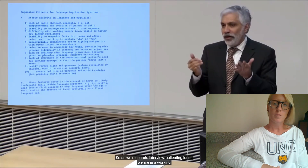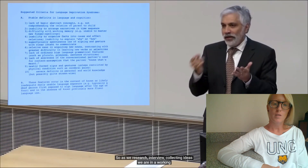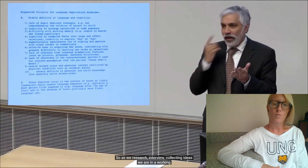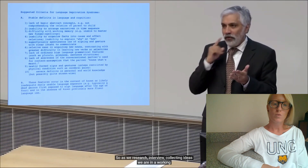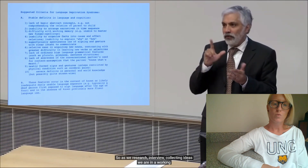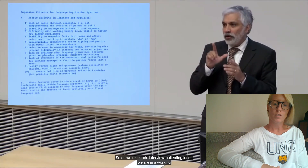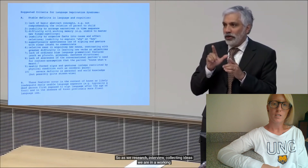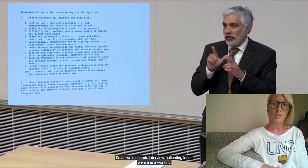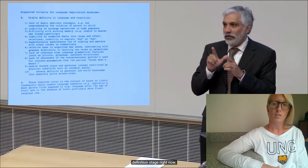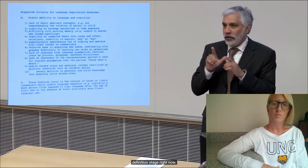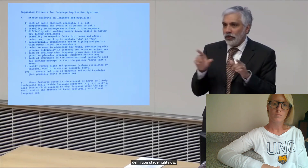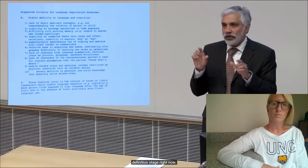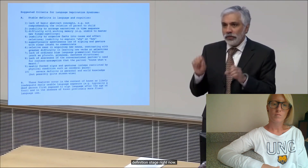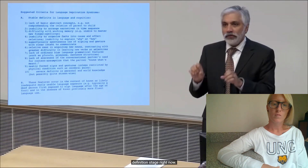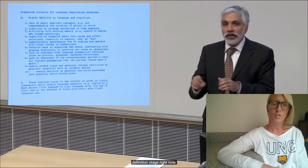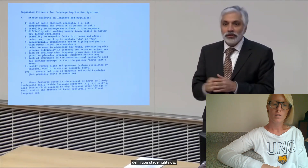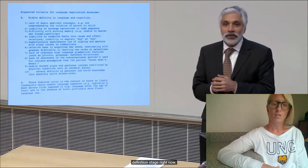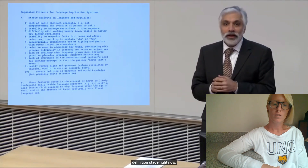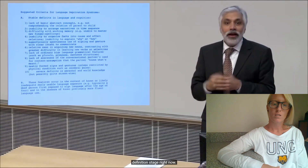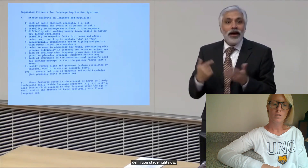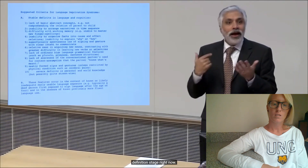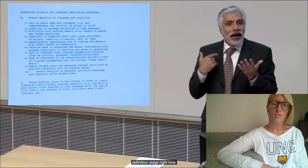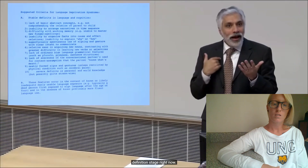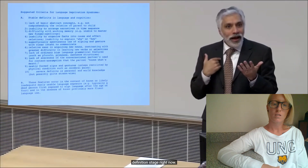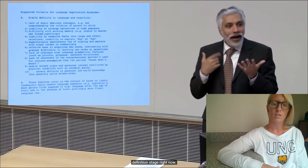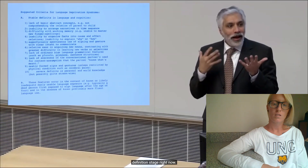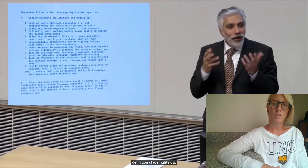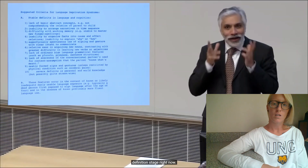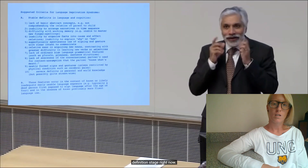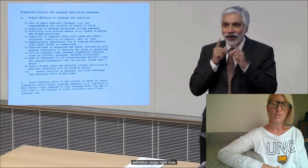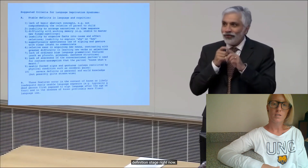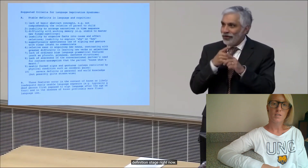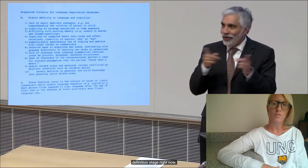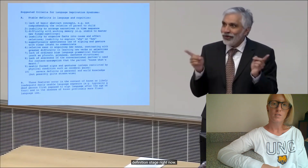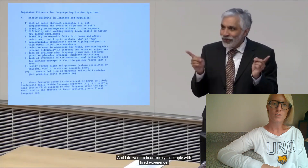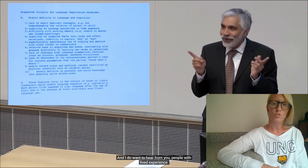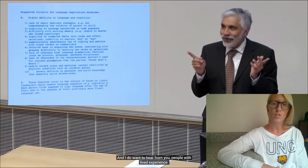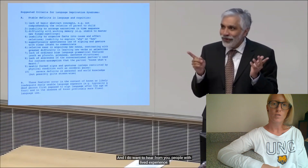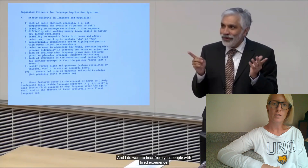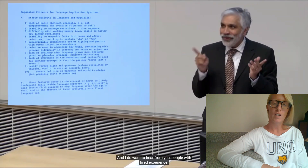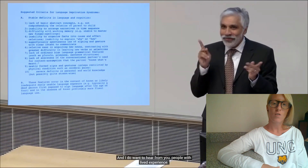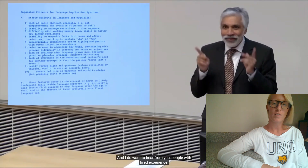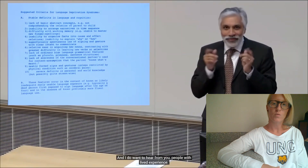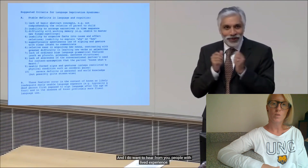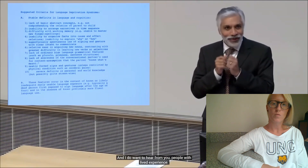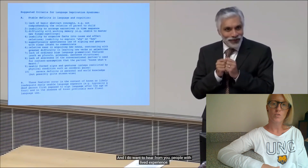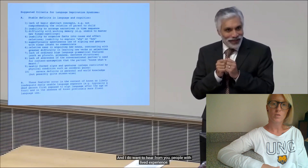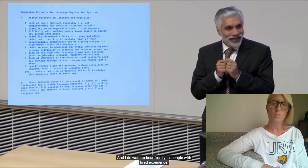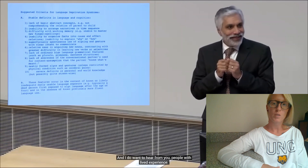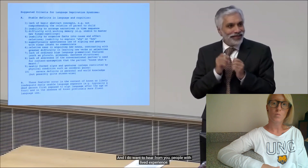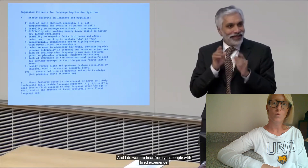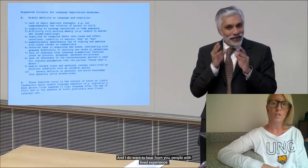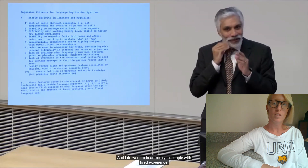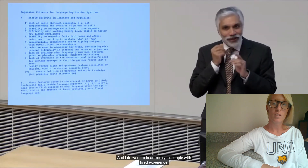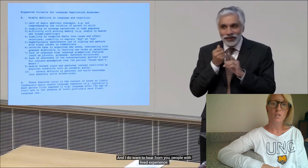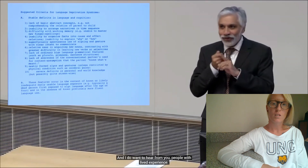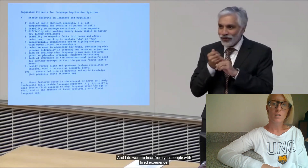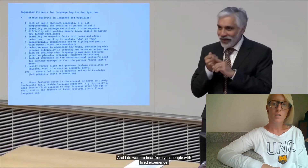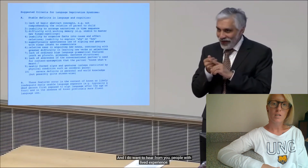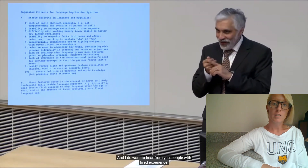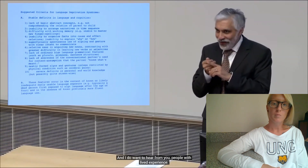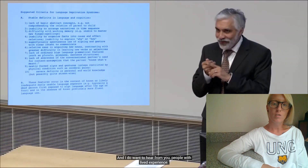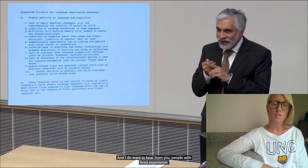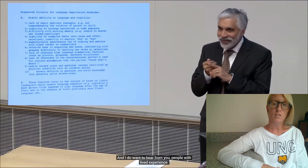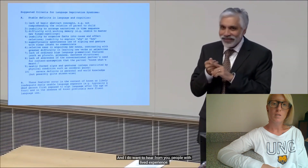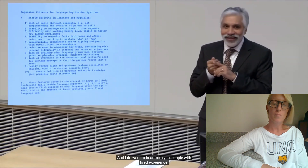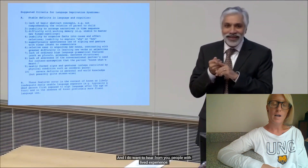a team that was we're in a working working definition stage right now. on a definition. And I do want to hear from you. And People